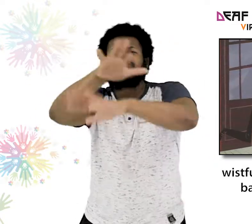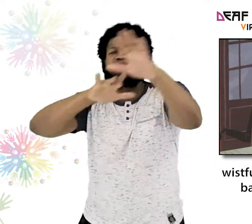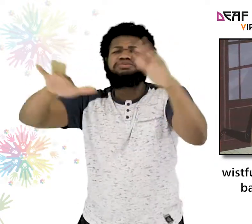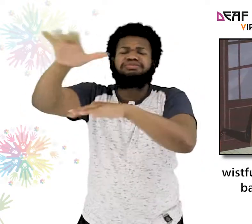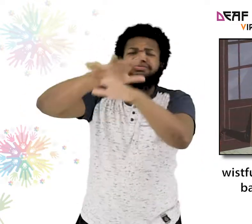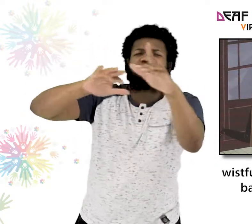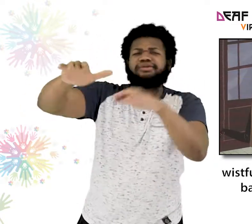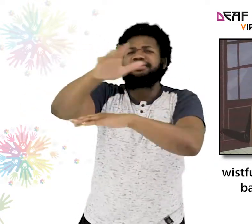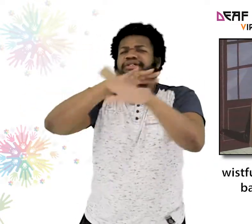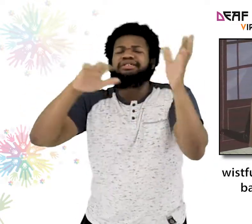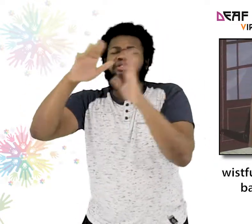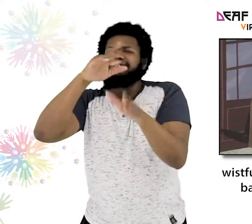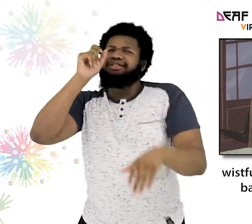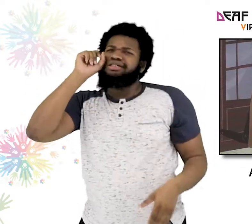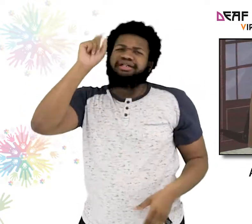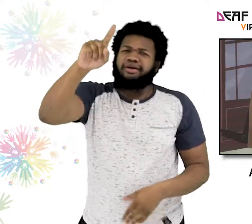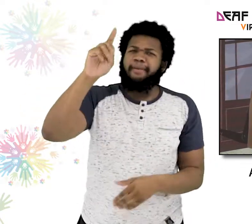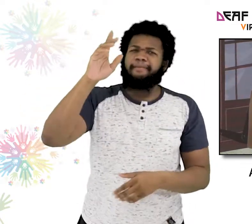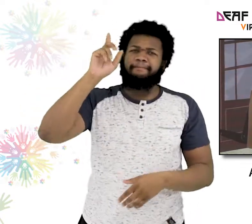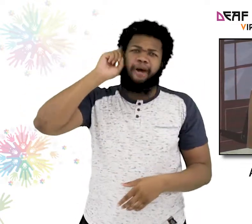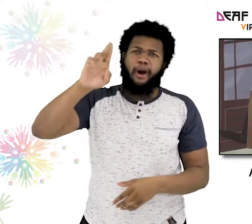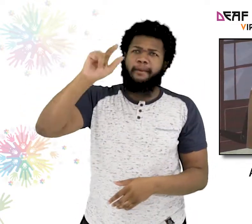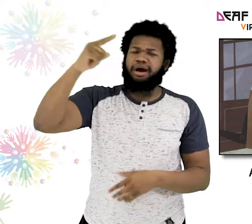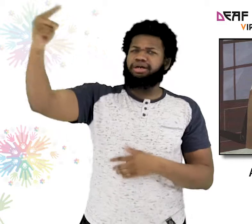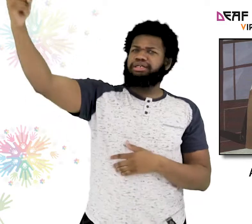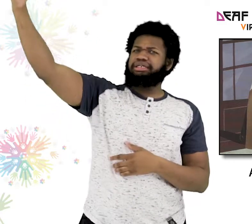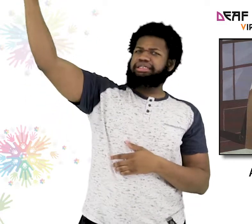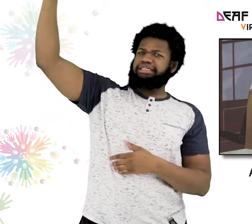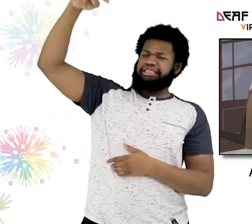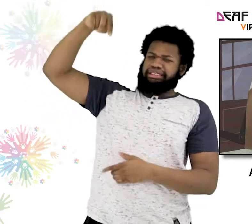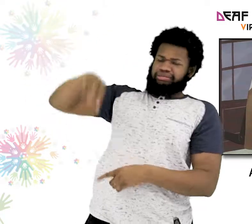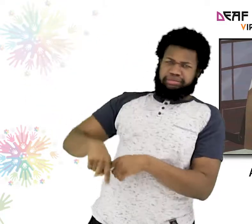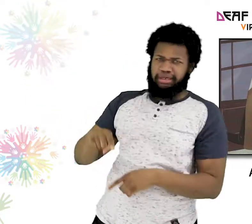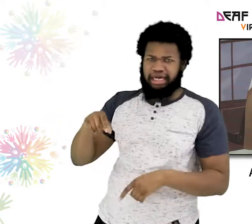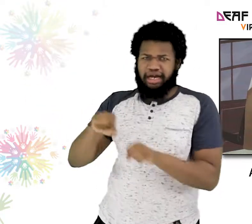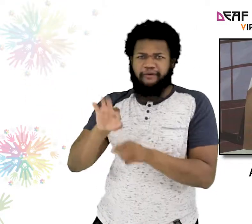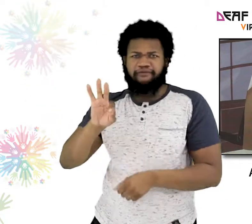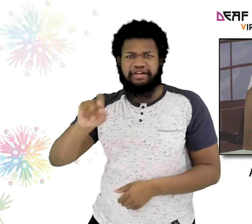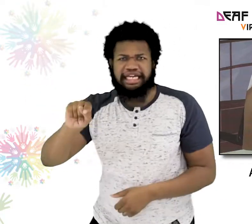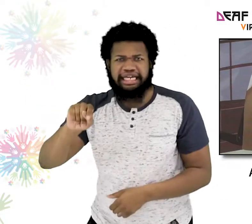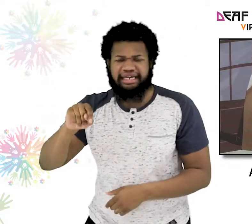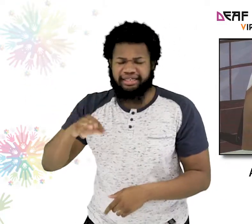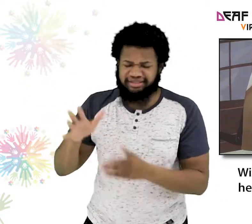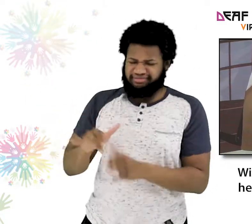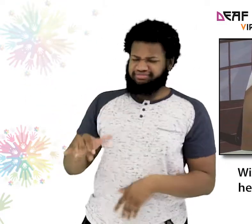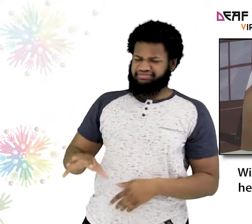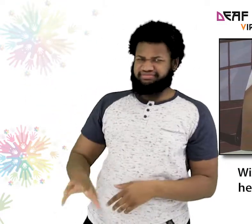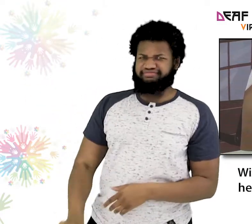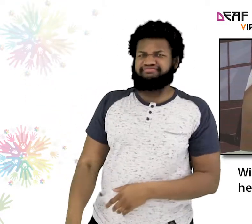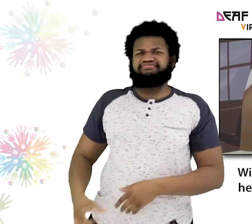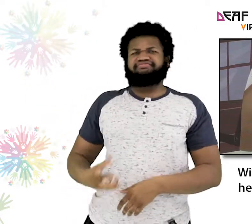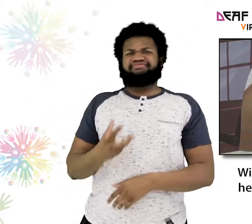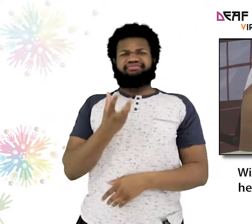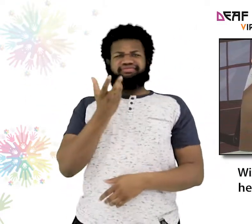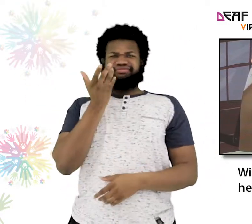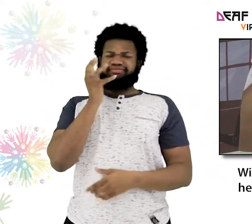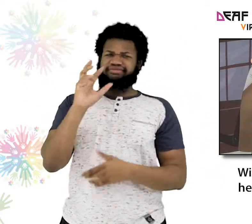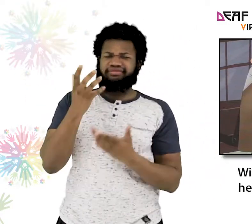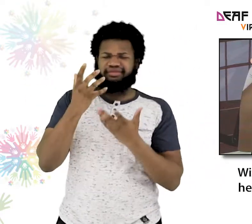field. A foul ball crashed by his feet. With his strong, sure arm, he threw the